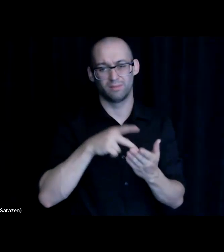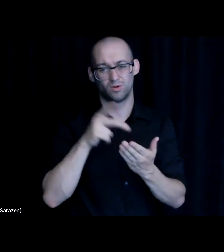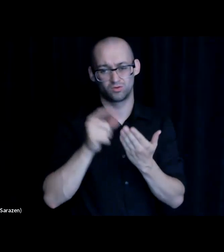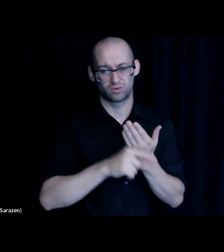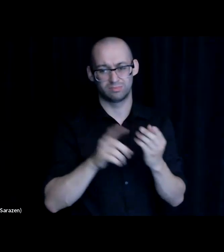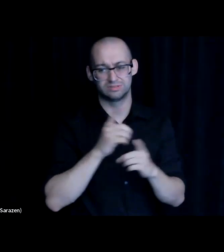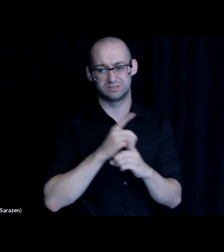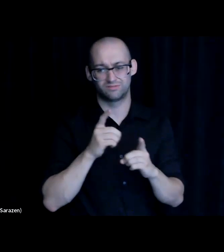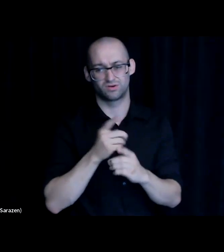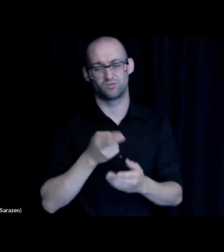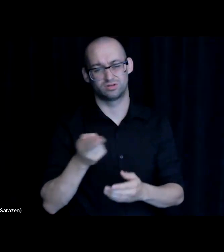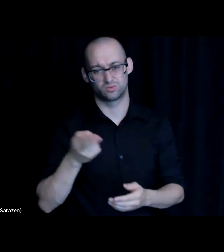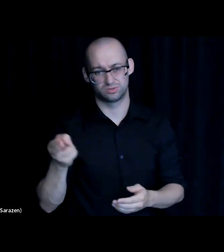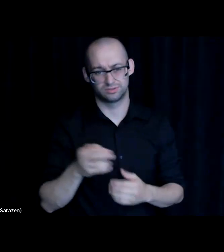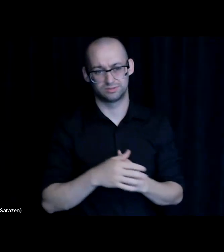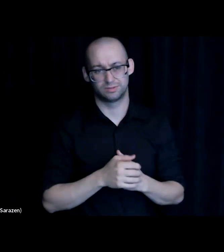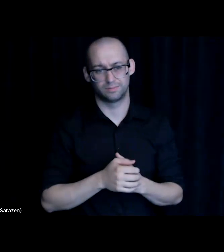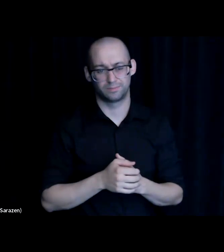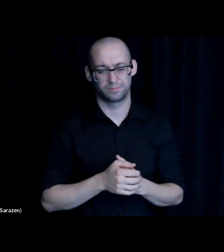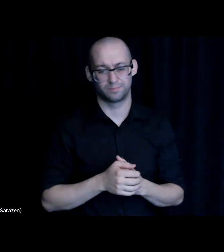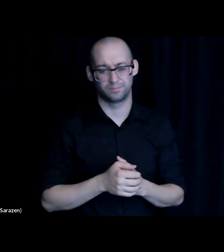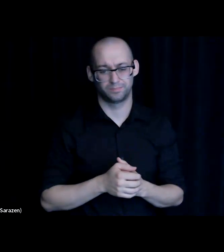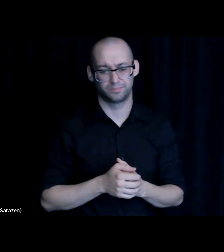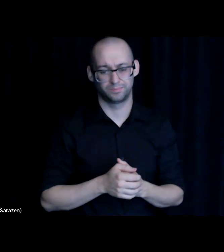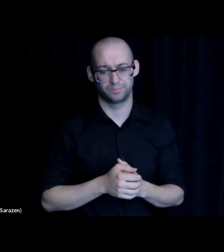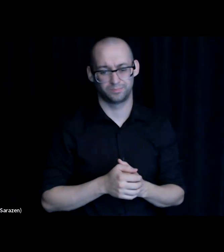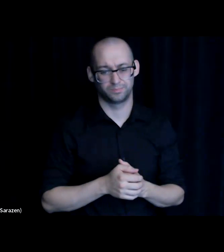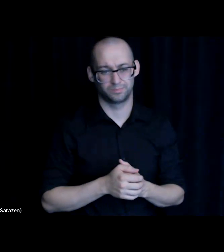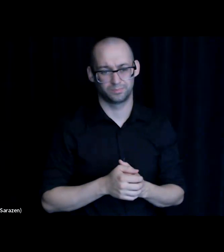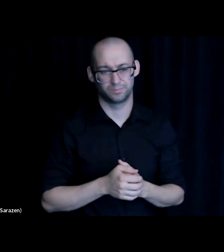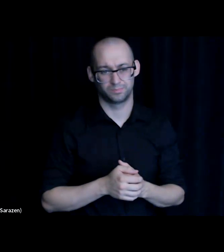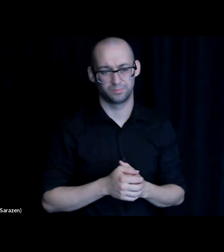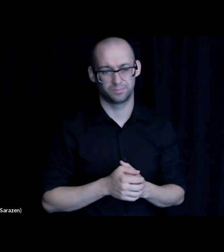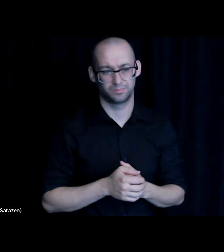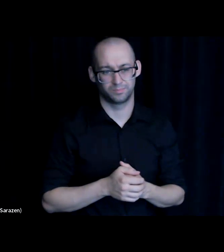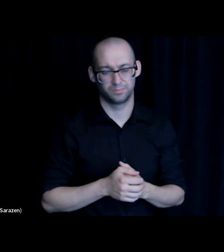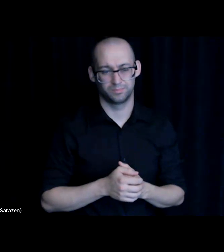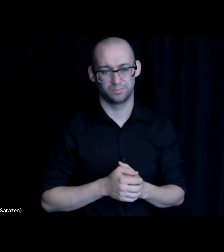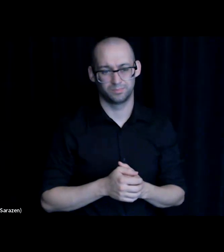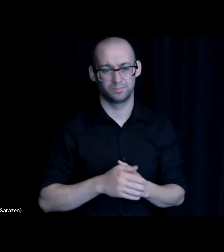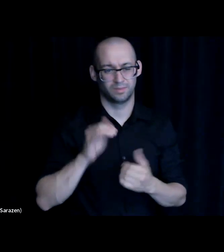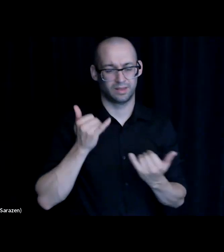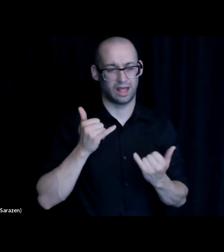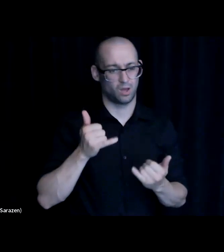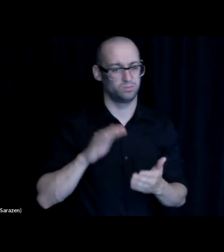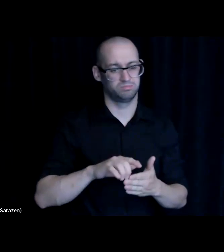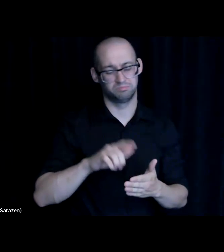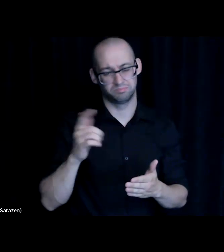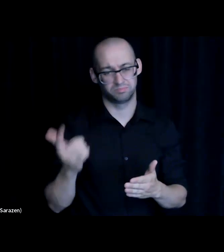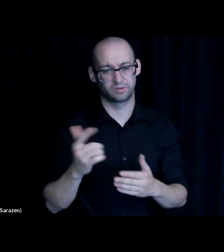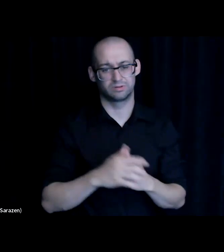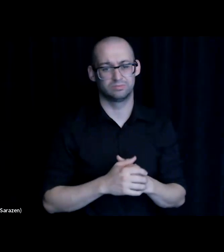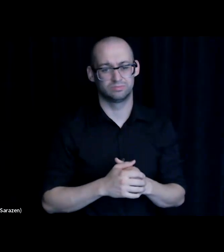resources that are there. So that sums it up for my college. Now on to the next speaker. Thank you,